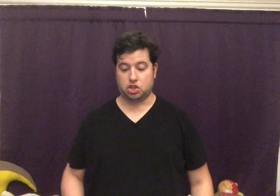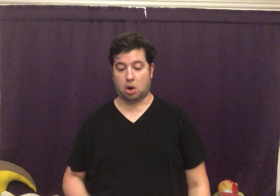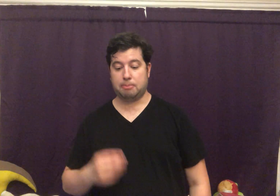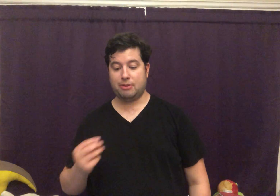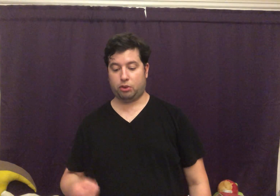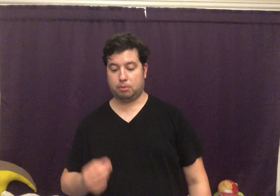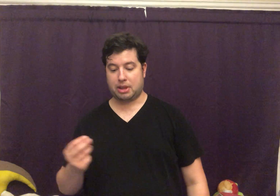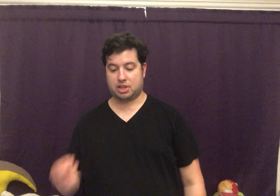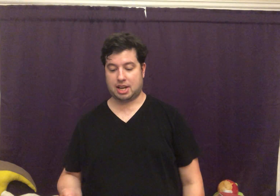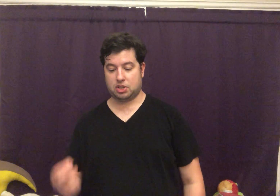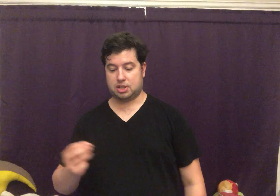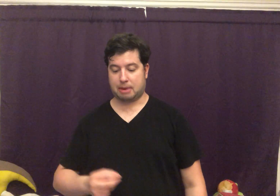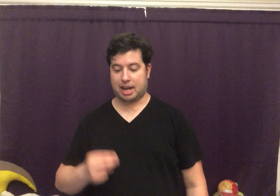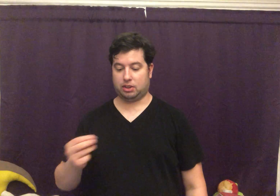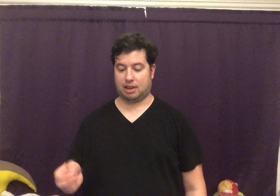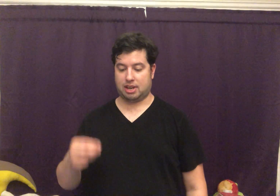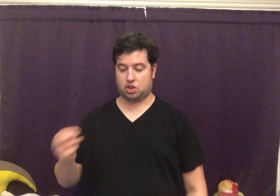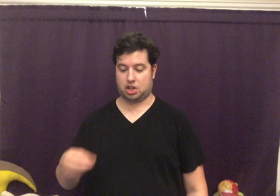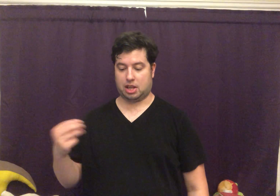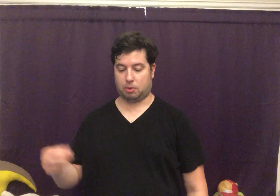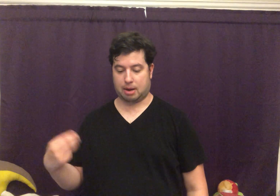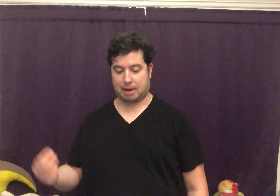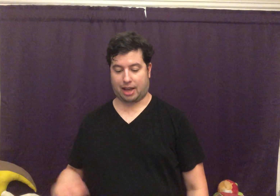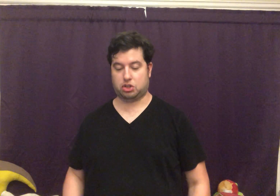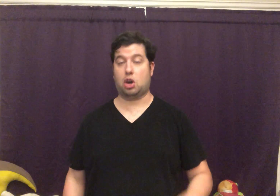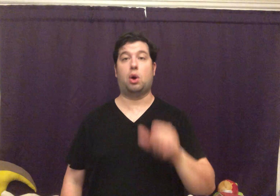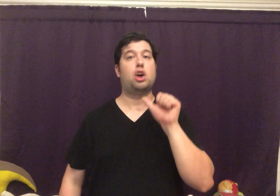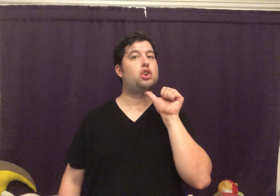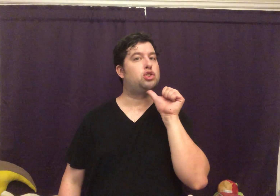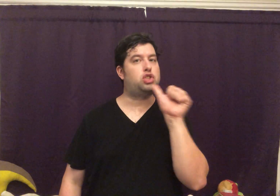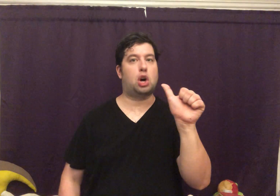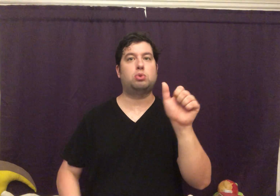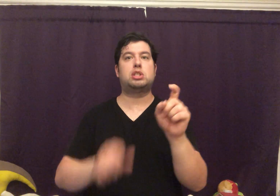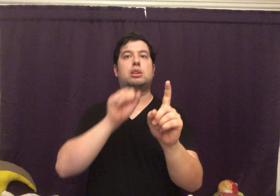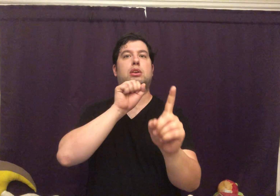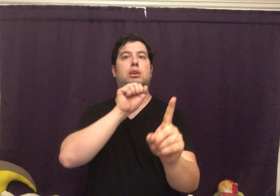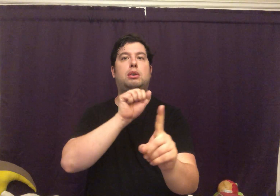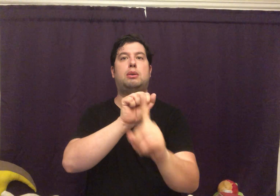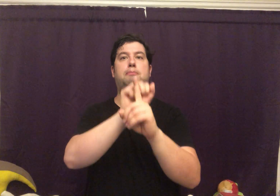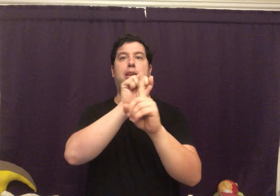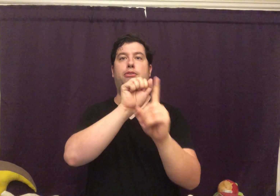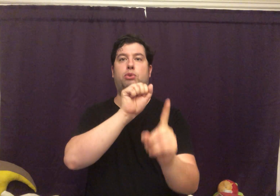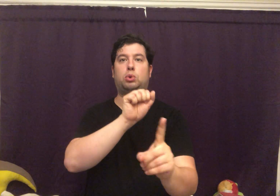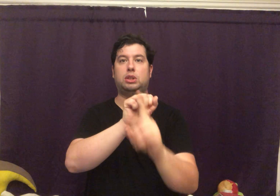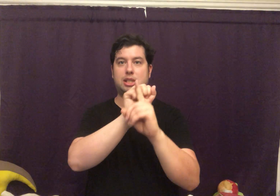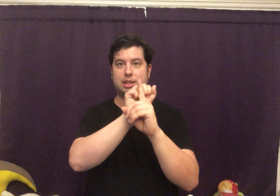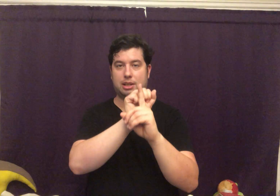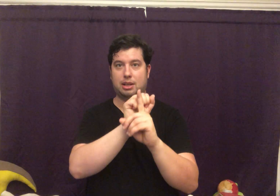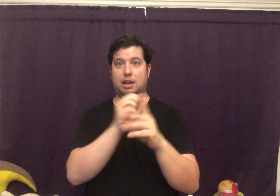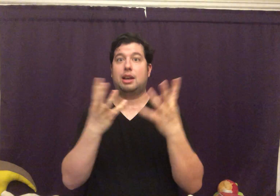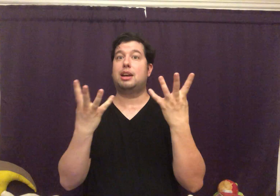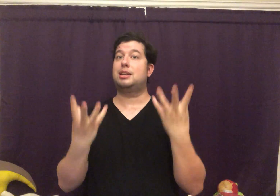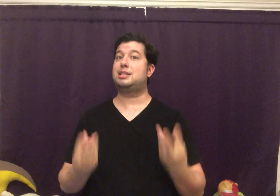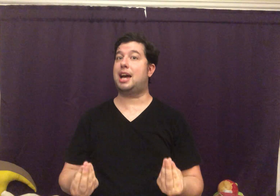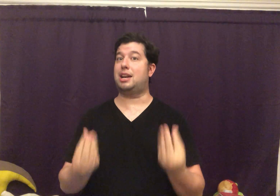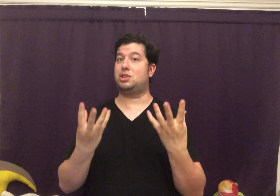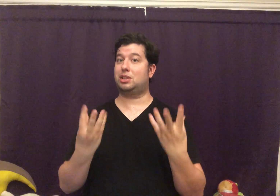Don't be fooled by their tender smile, give an inch and they'll run a mile. So don't be fooled, tender,